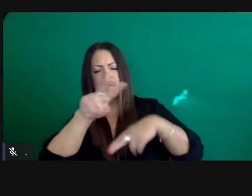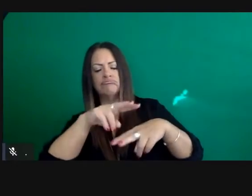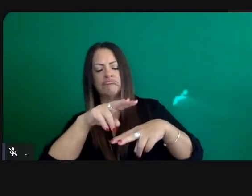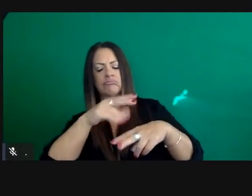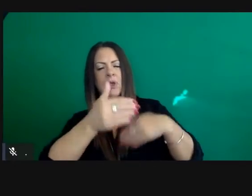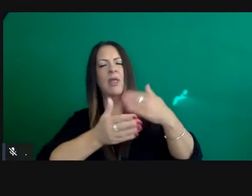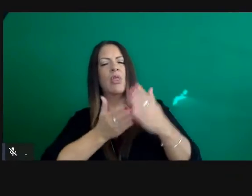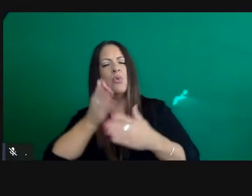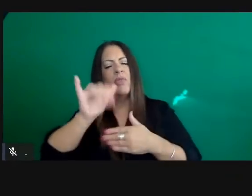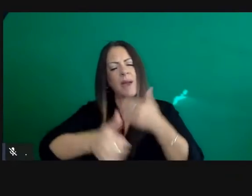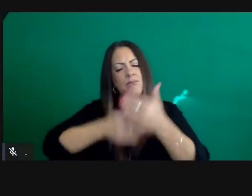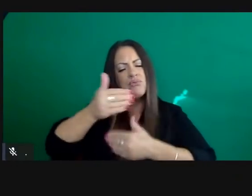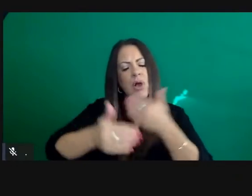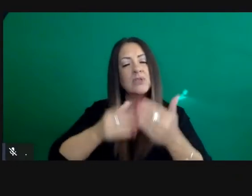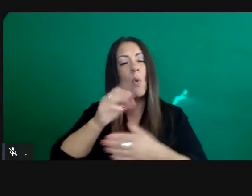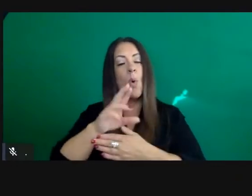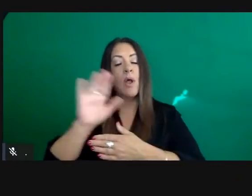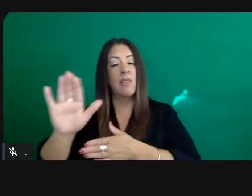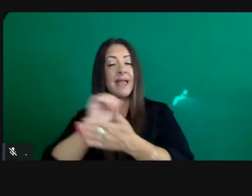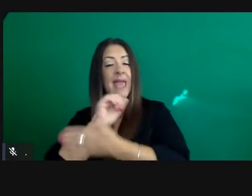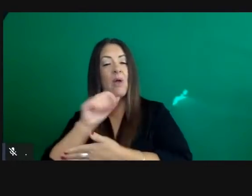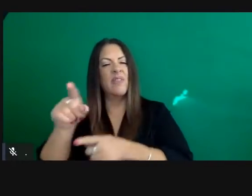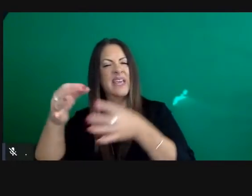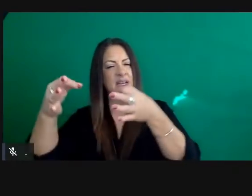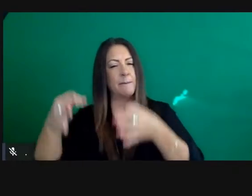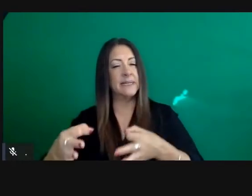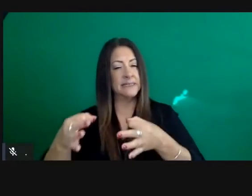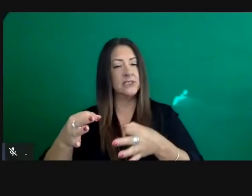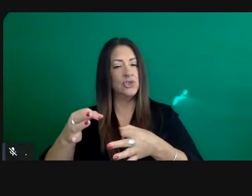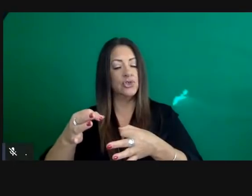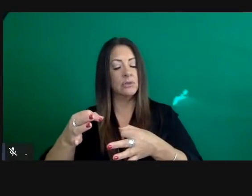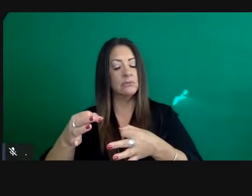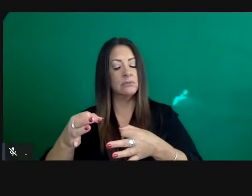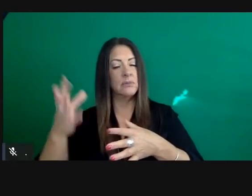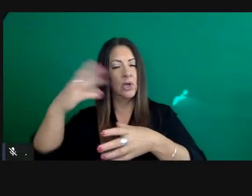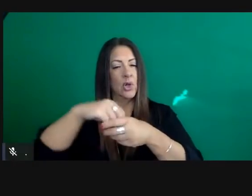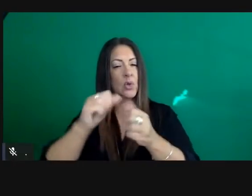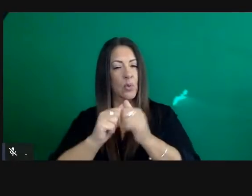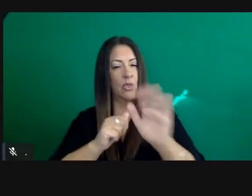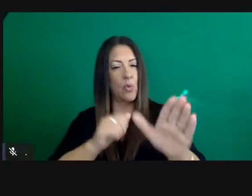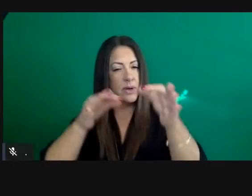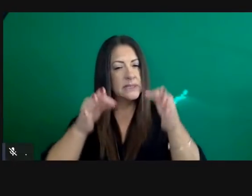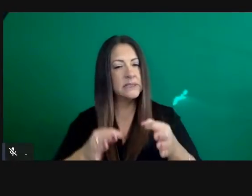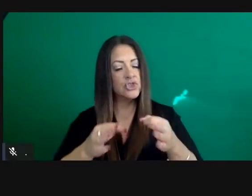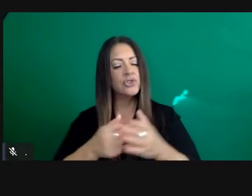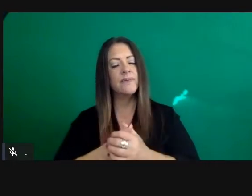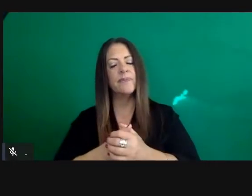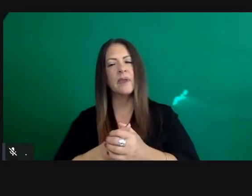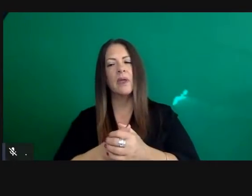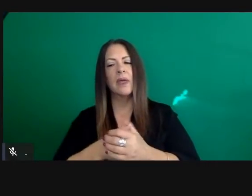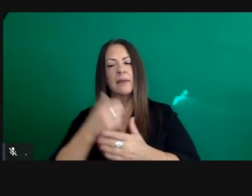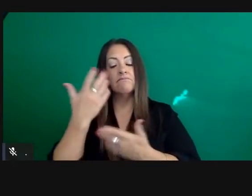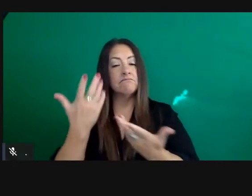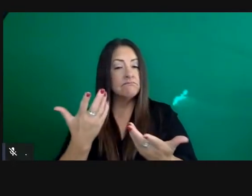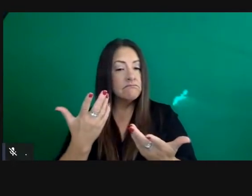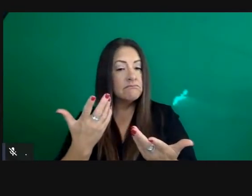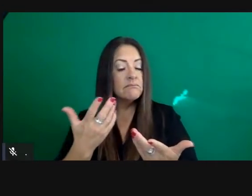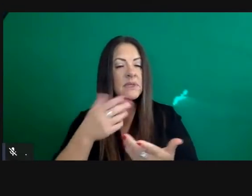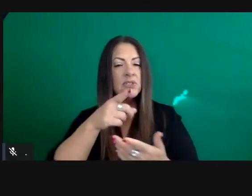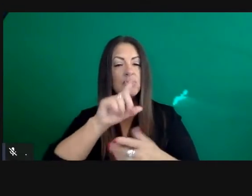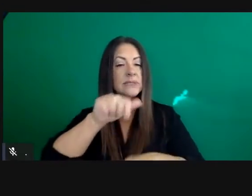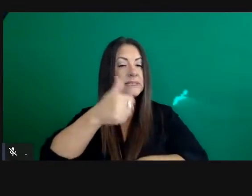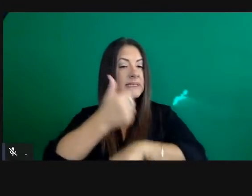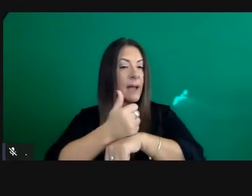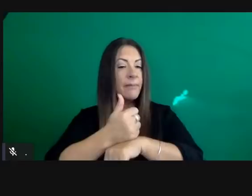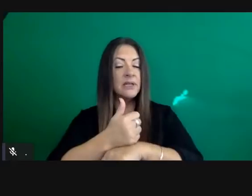capacity play a role in that? And I do have another question, which is has the state made any progress on establishing